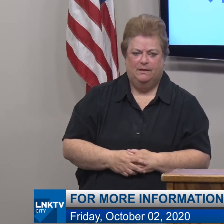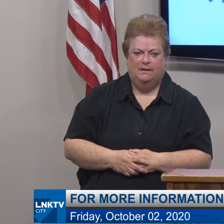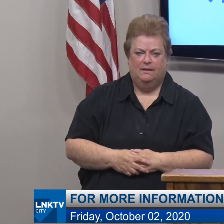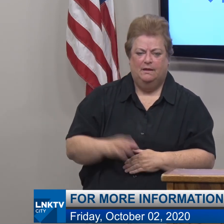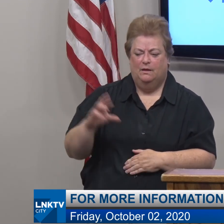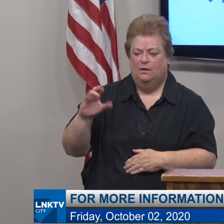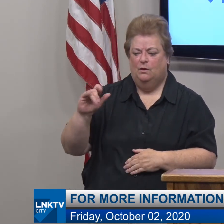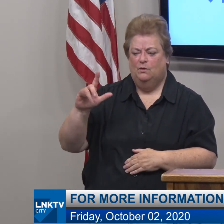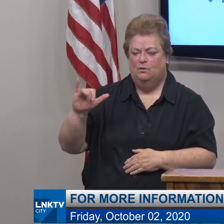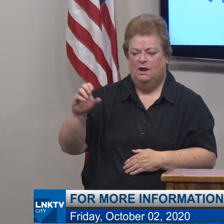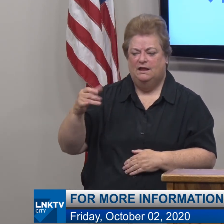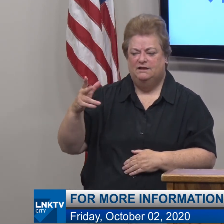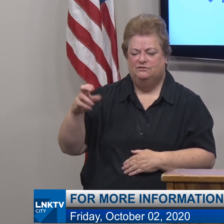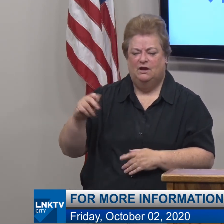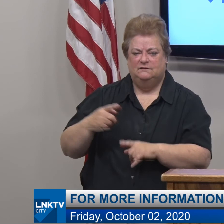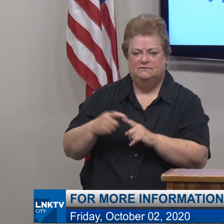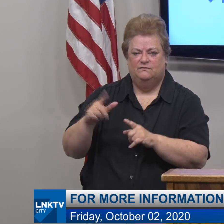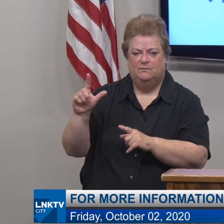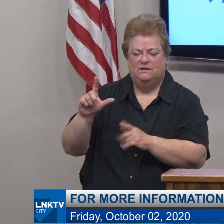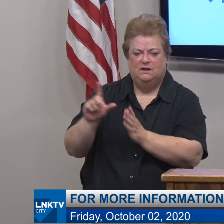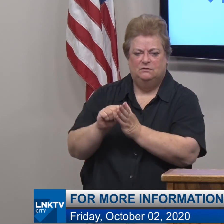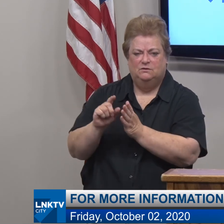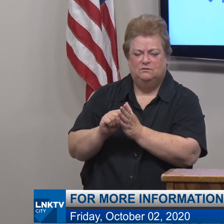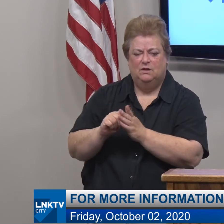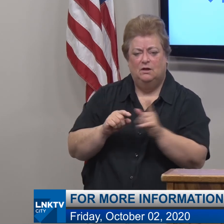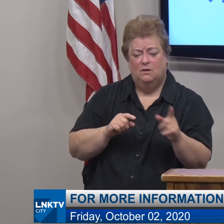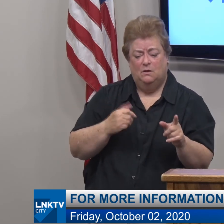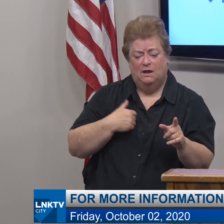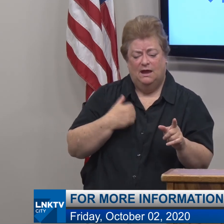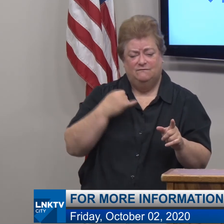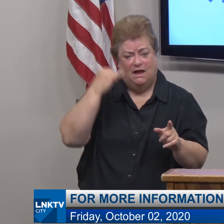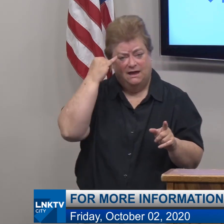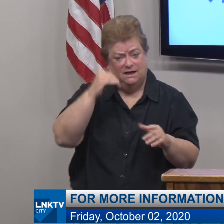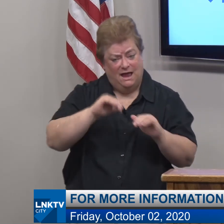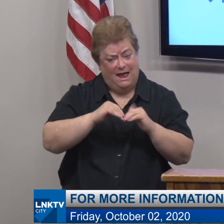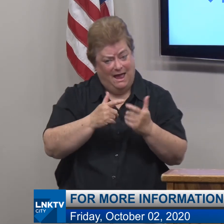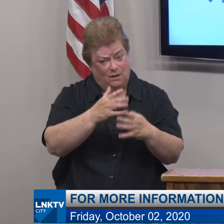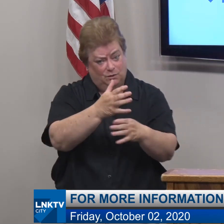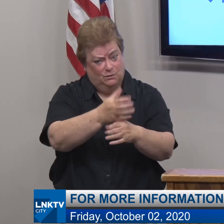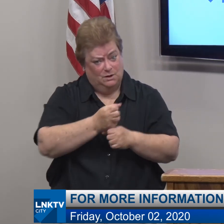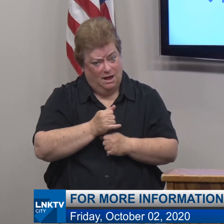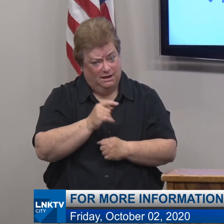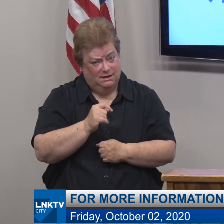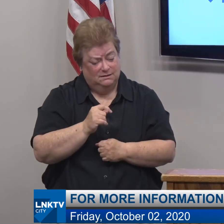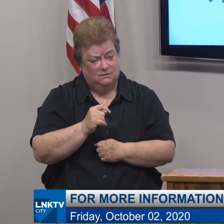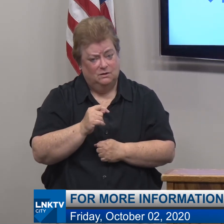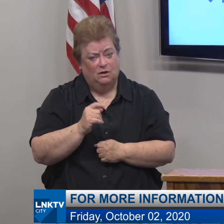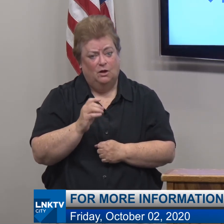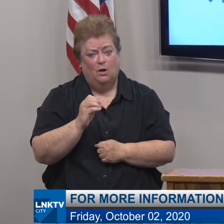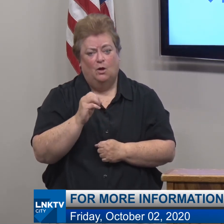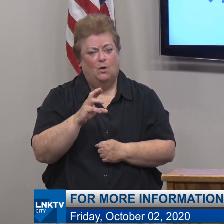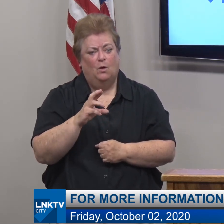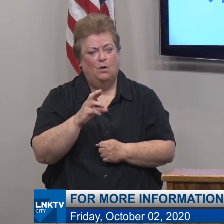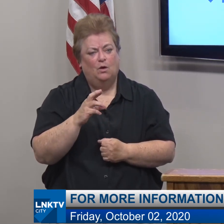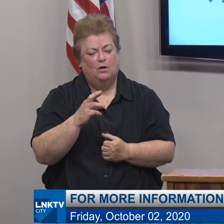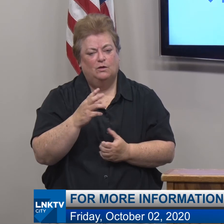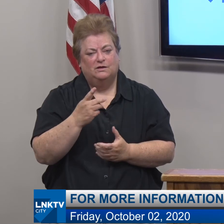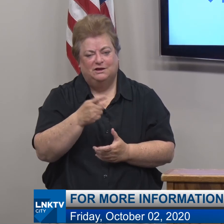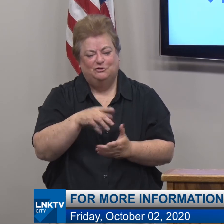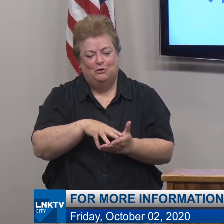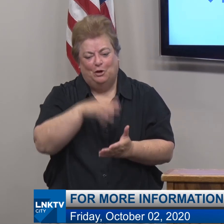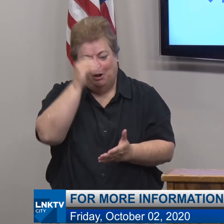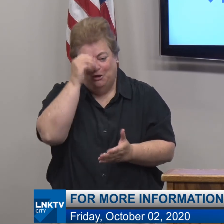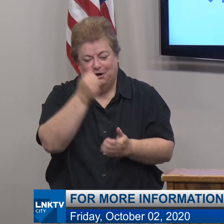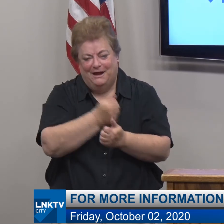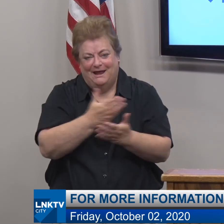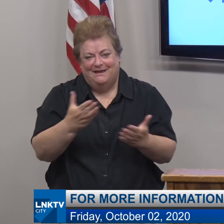Dr. Lopez, do you have any idea kind of how you got it, and or did you learn any lessons